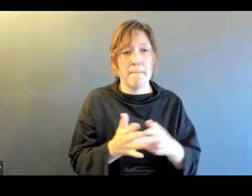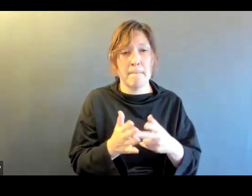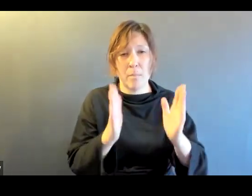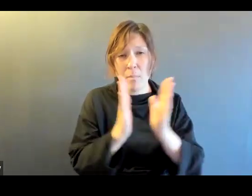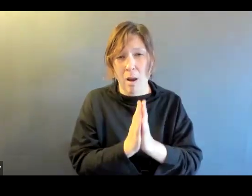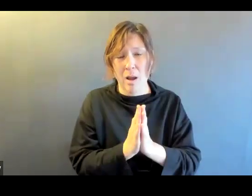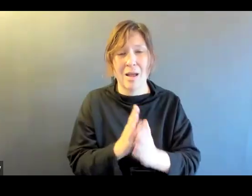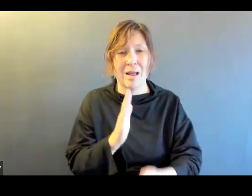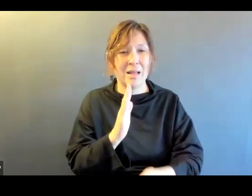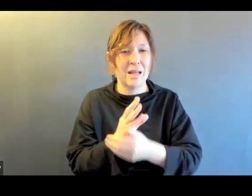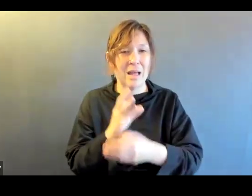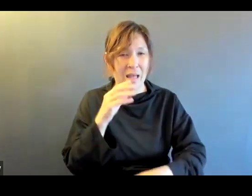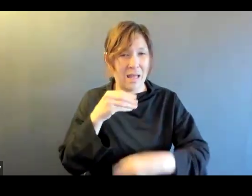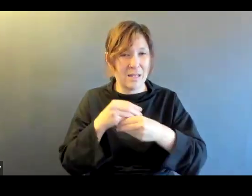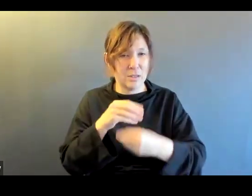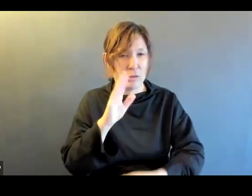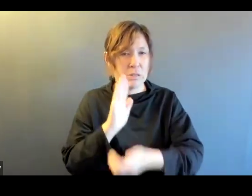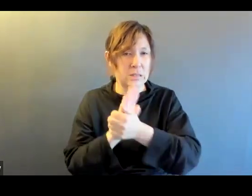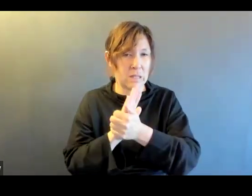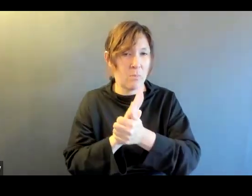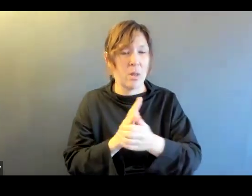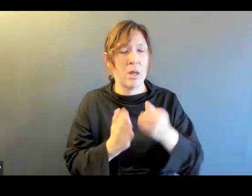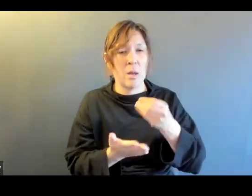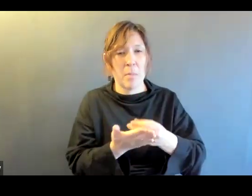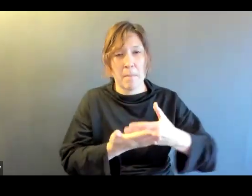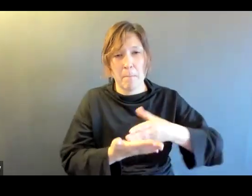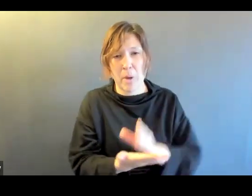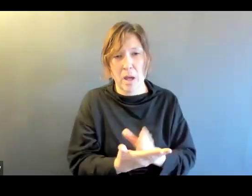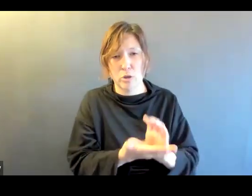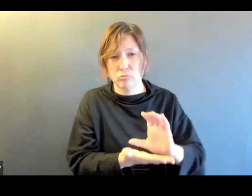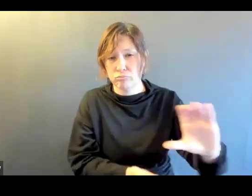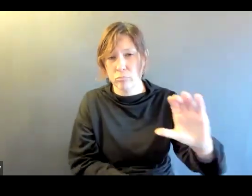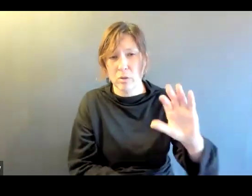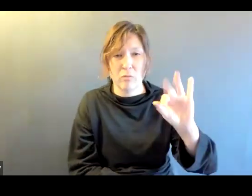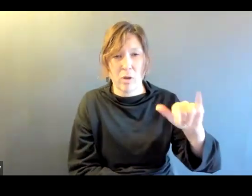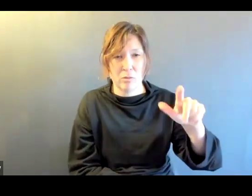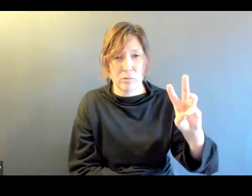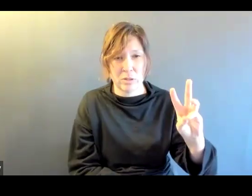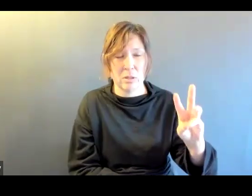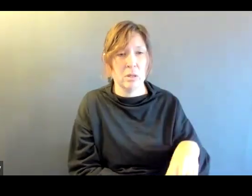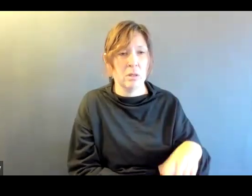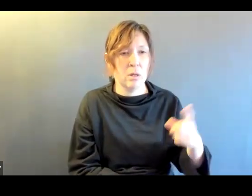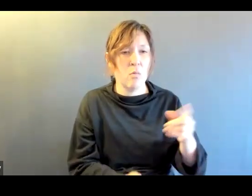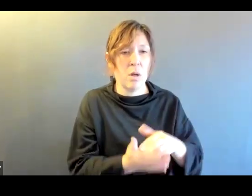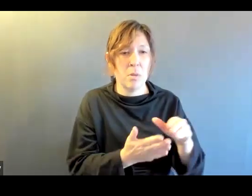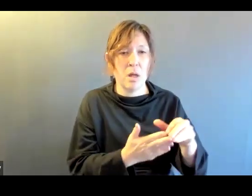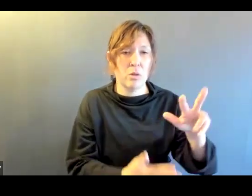requesting a supplemental appropriation for FY '26 in the amount of